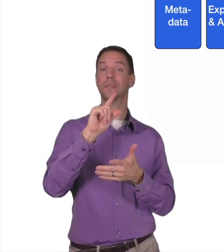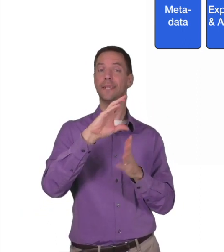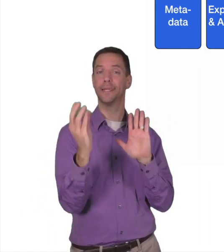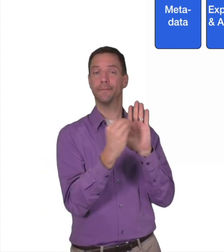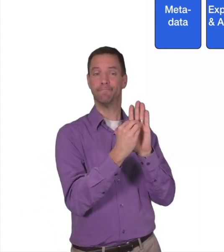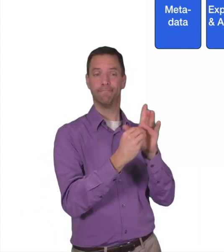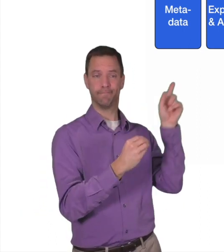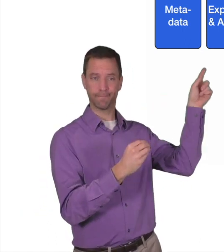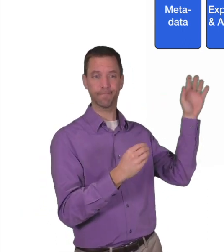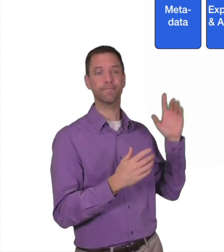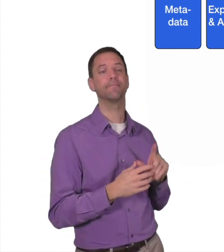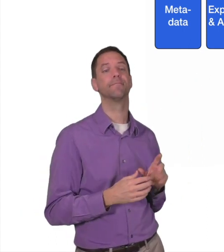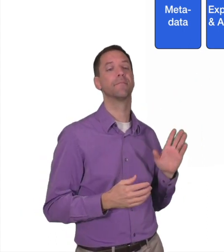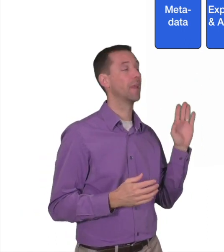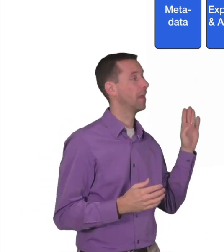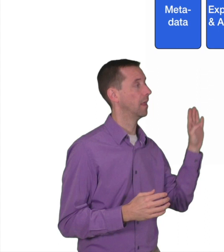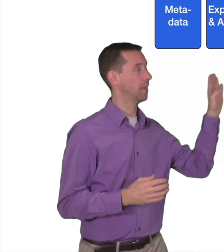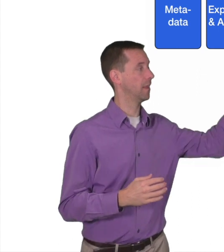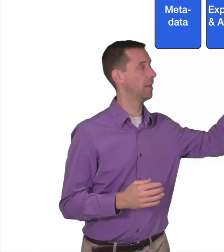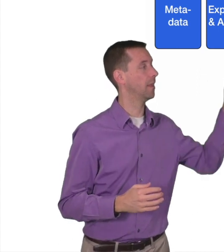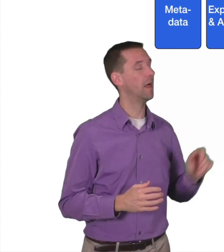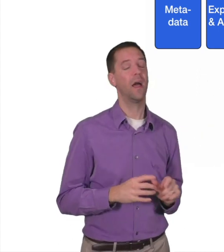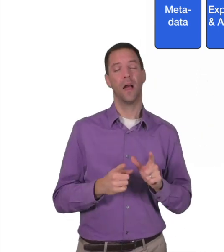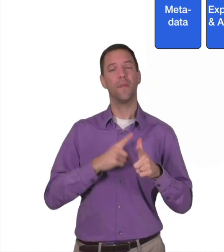The first screen asks you to document some metadata,